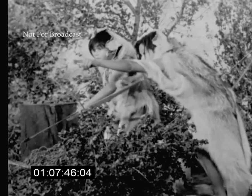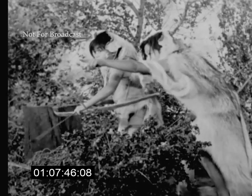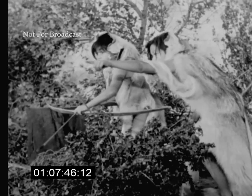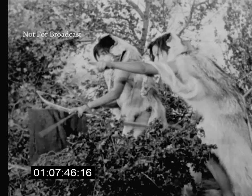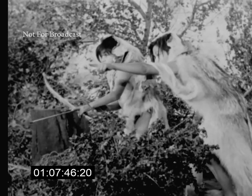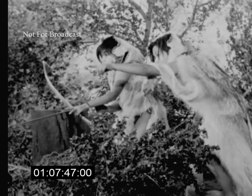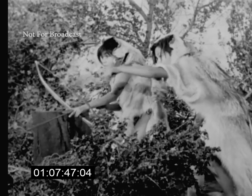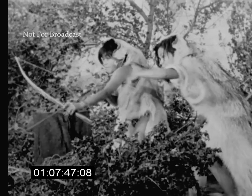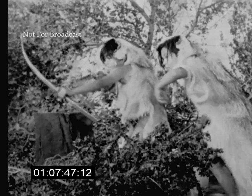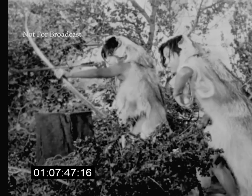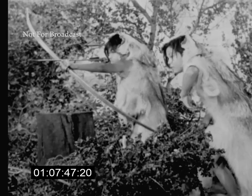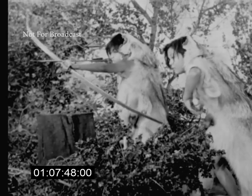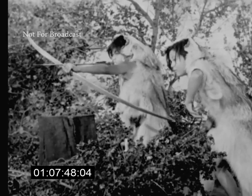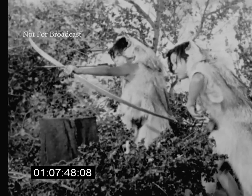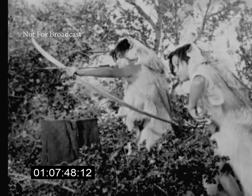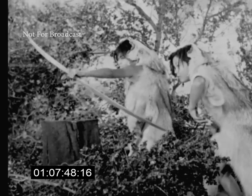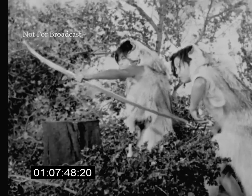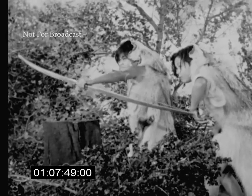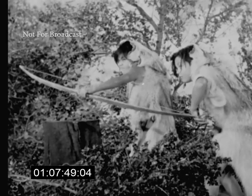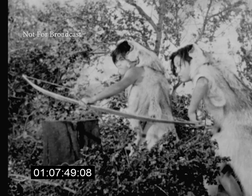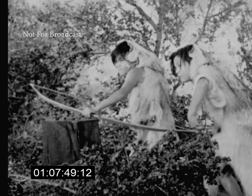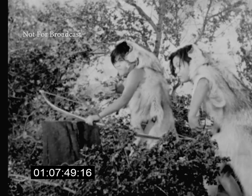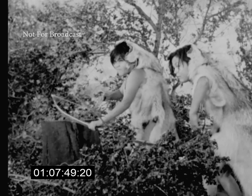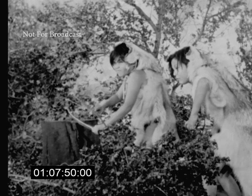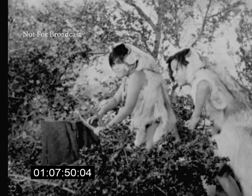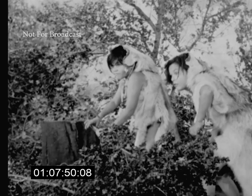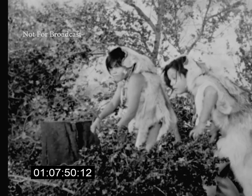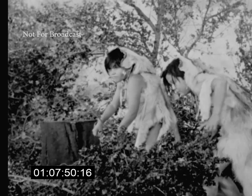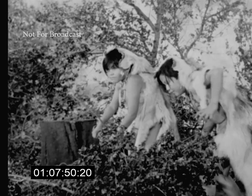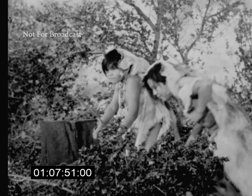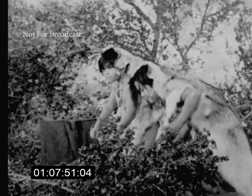to kill. So make your kill quickly, as quickly as you can.